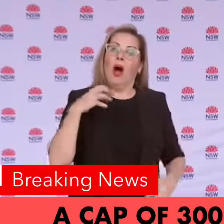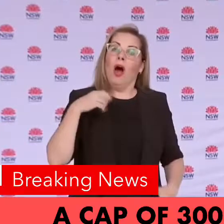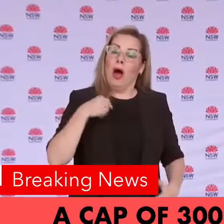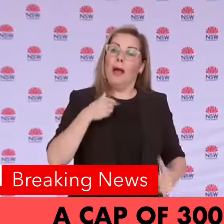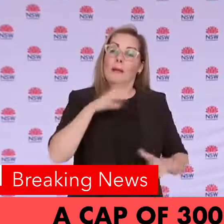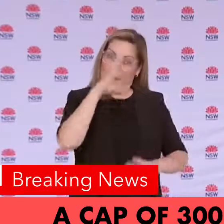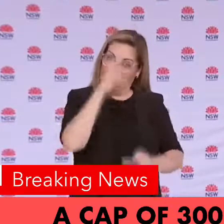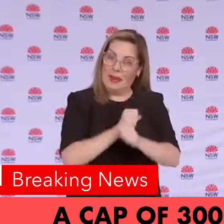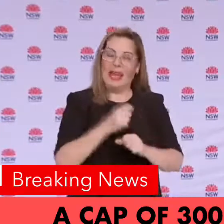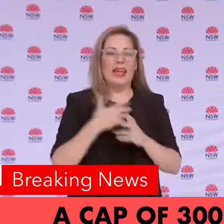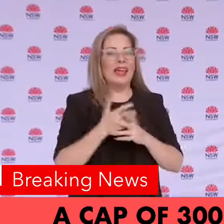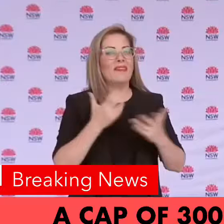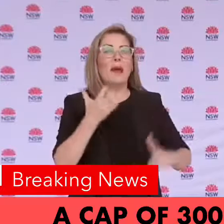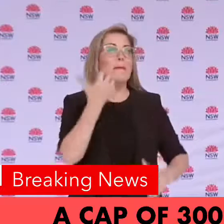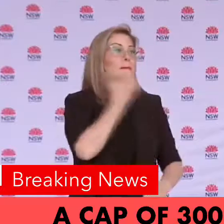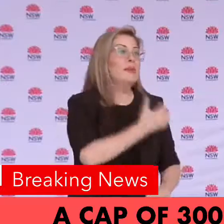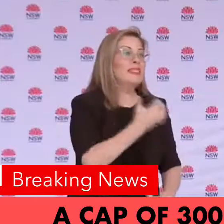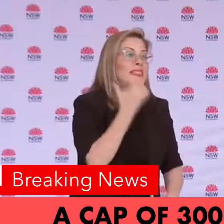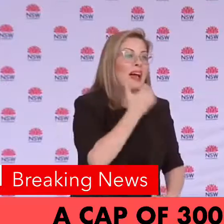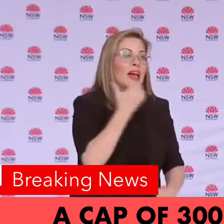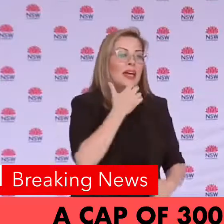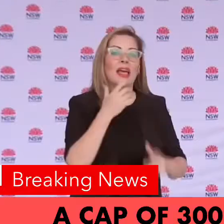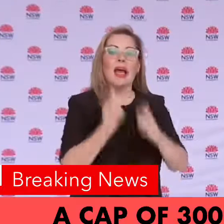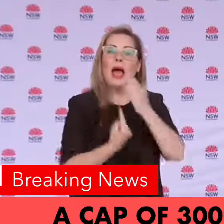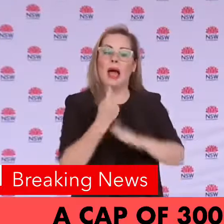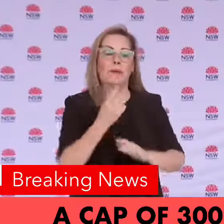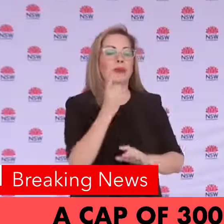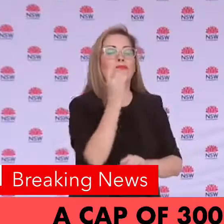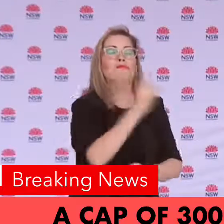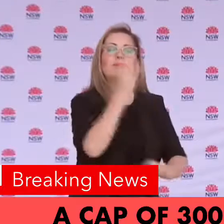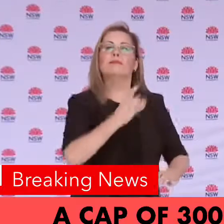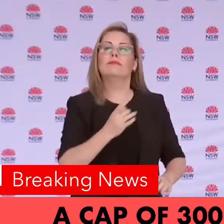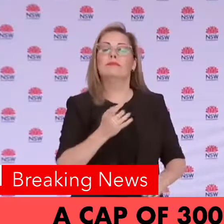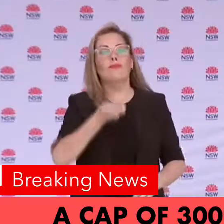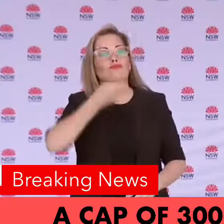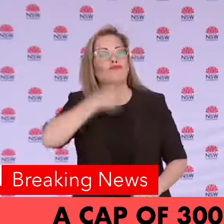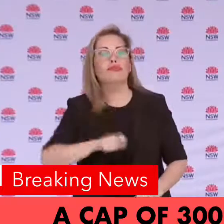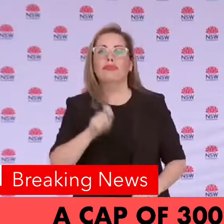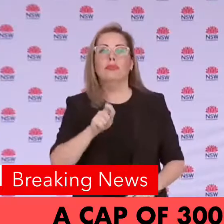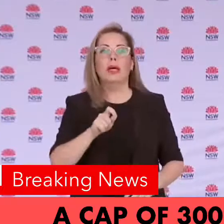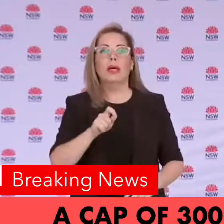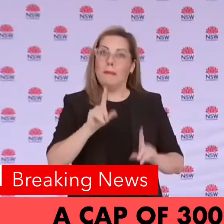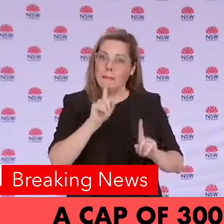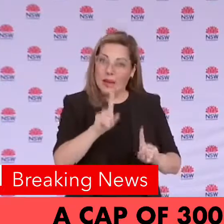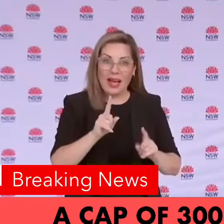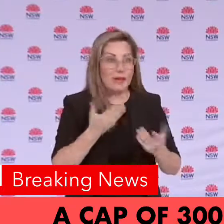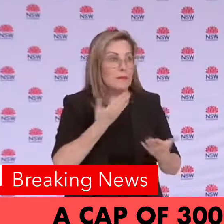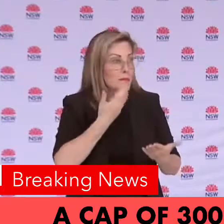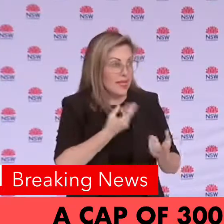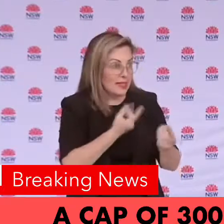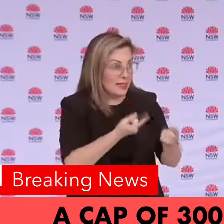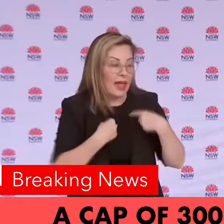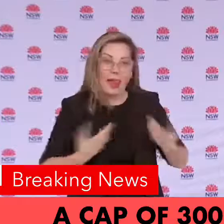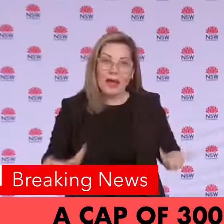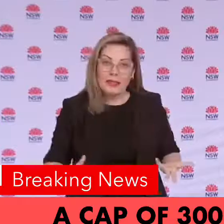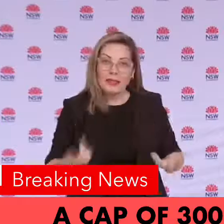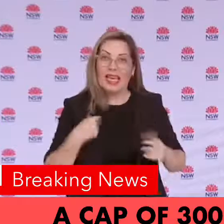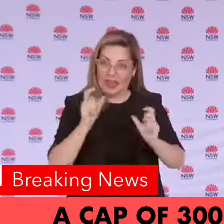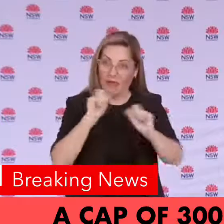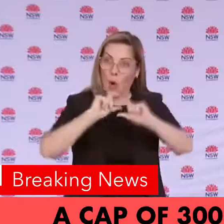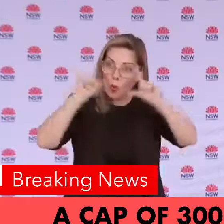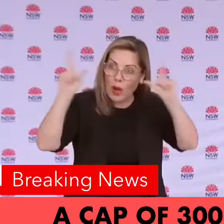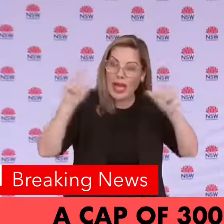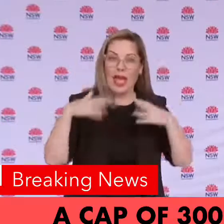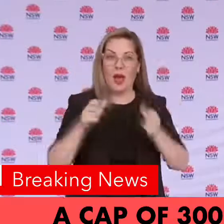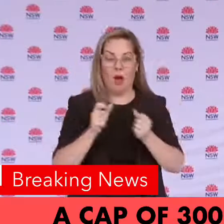mistakes made or errors, the staff are doing the best they can. They are really working very hard, but we need to